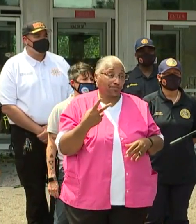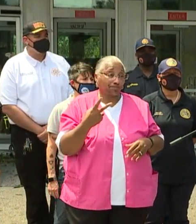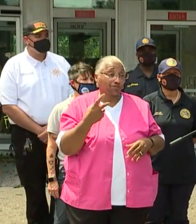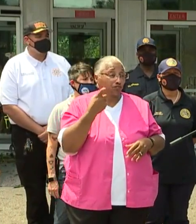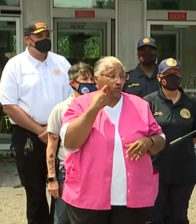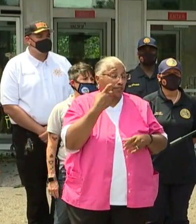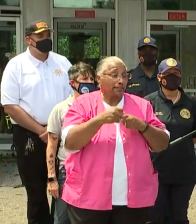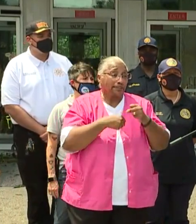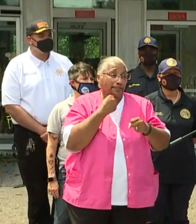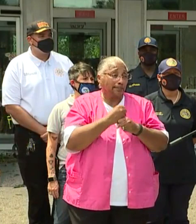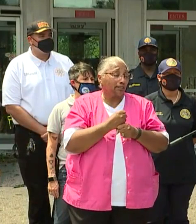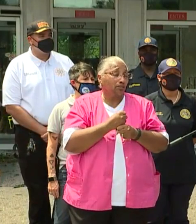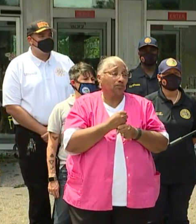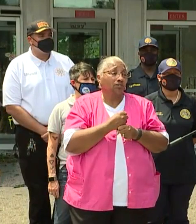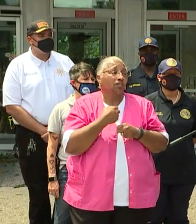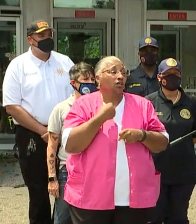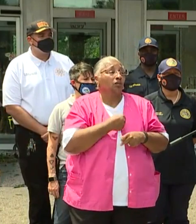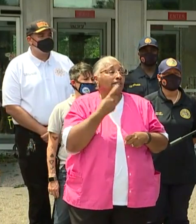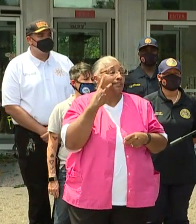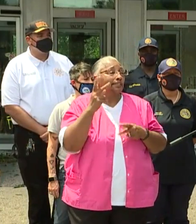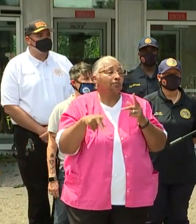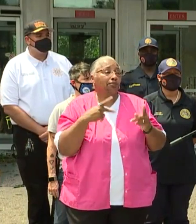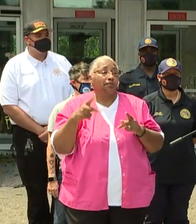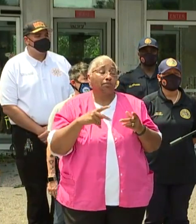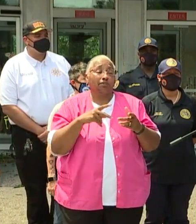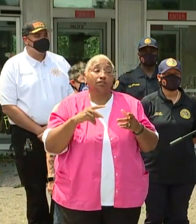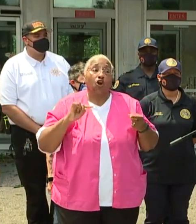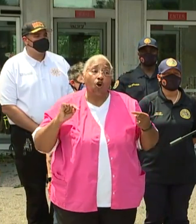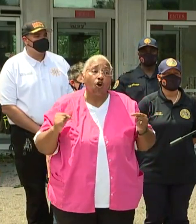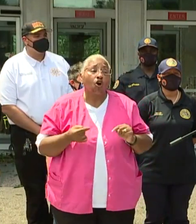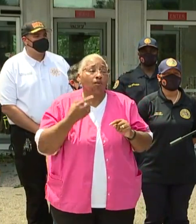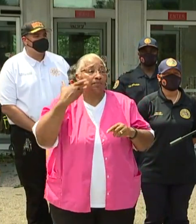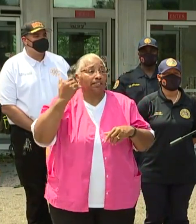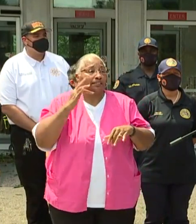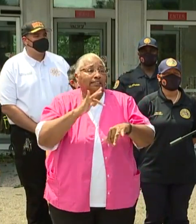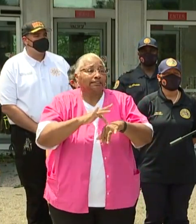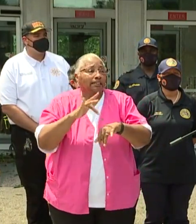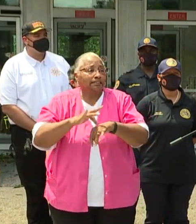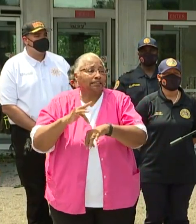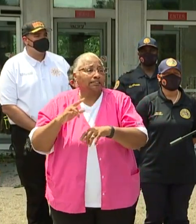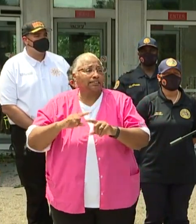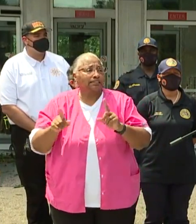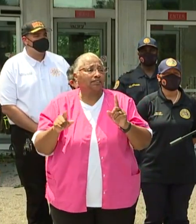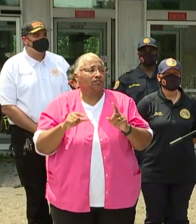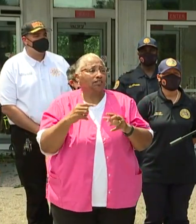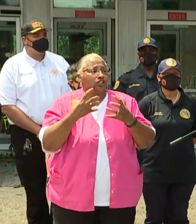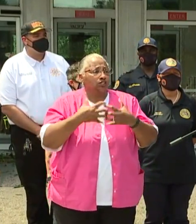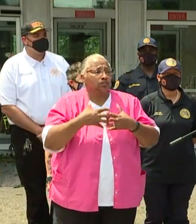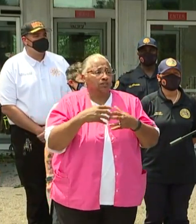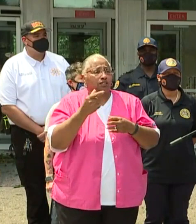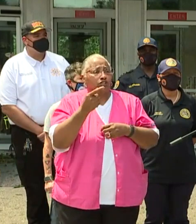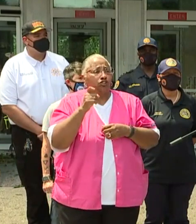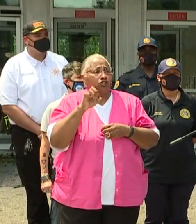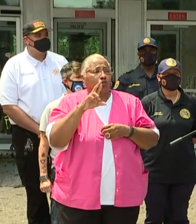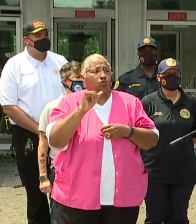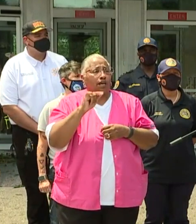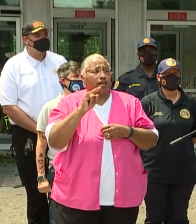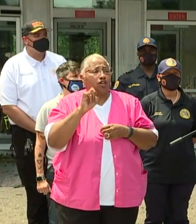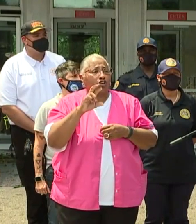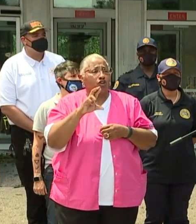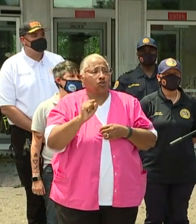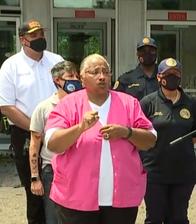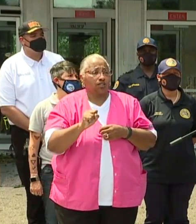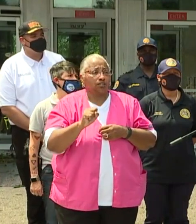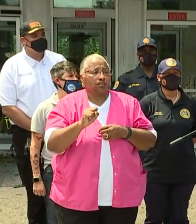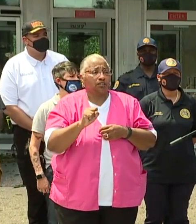several people get very hurt touching generators, working with generators. Be very safe with them. They're